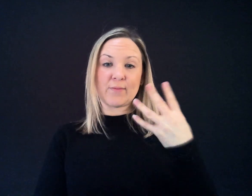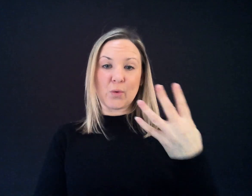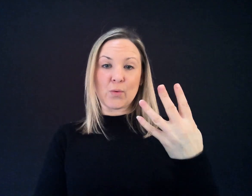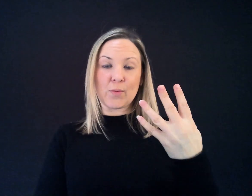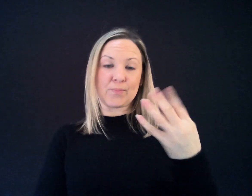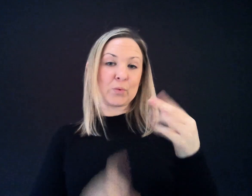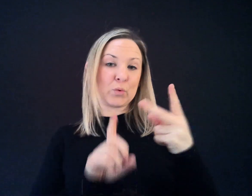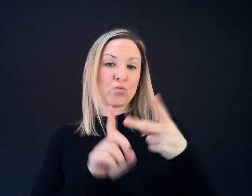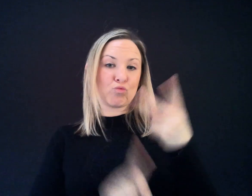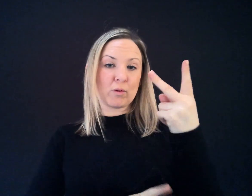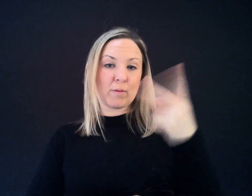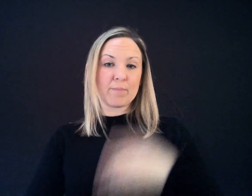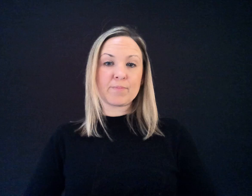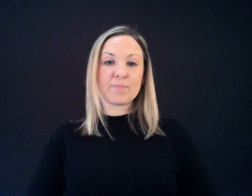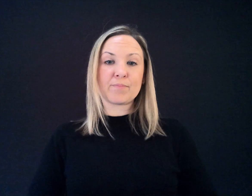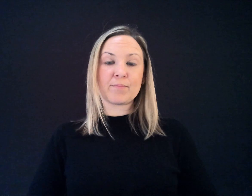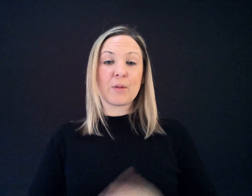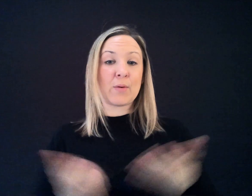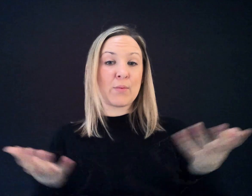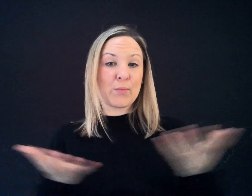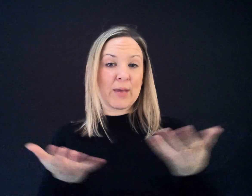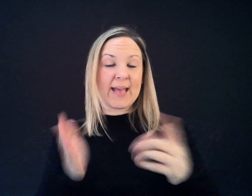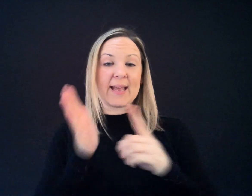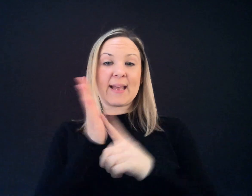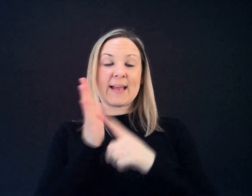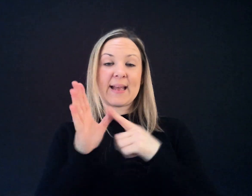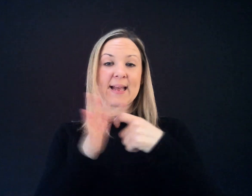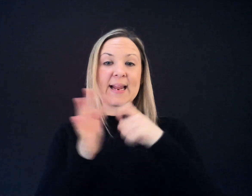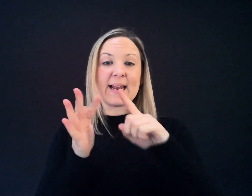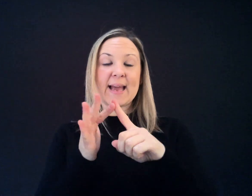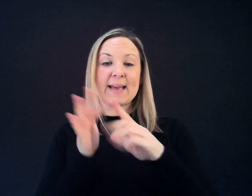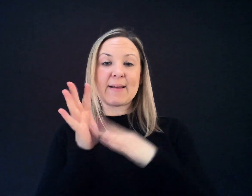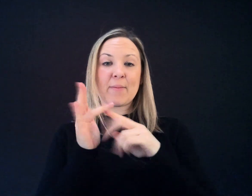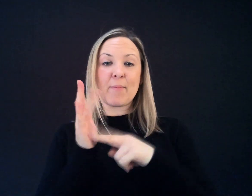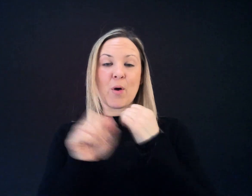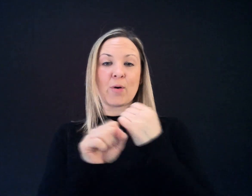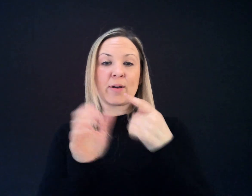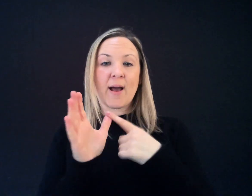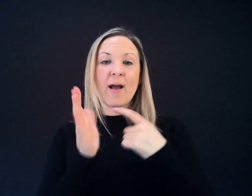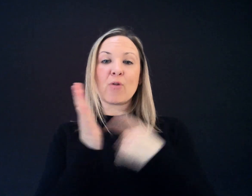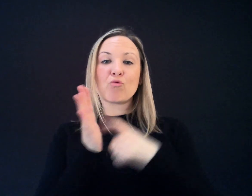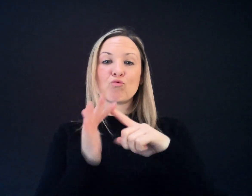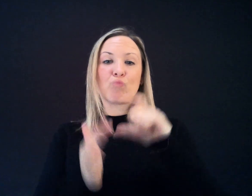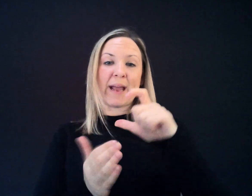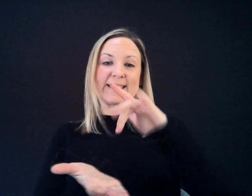p.m. Where? Lake Monga Recreation Centre, 144 Gregory